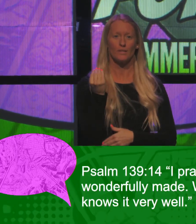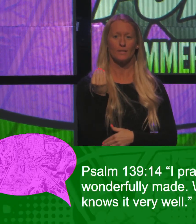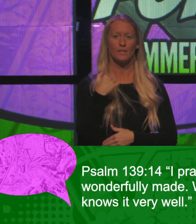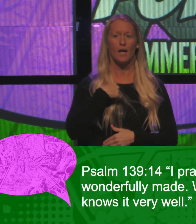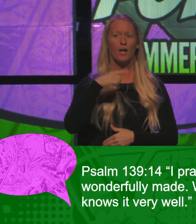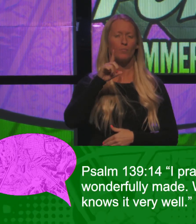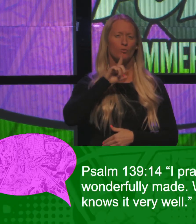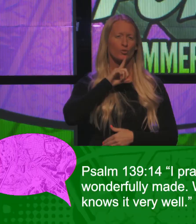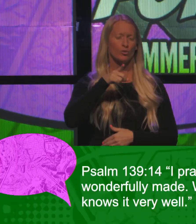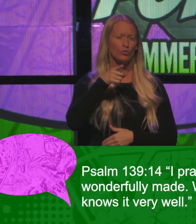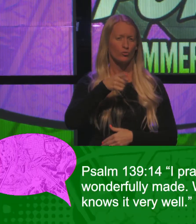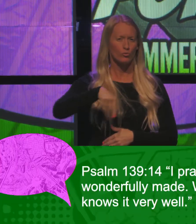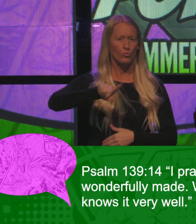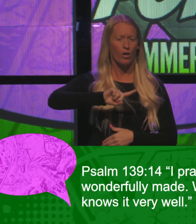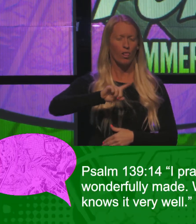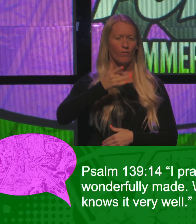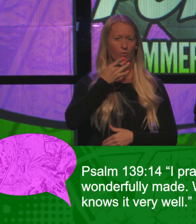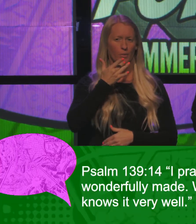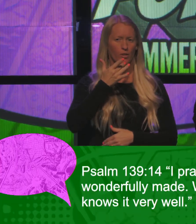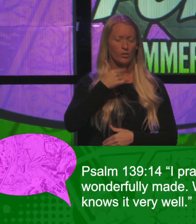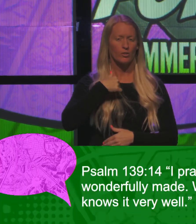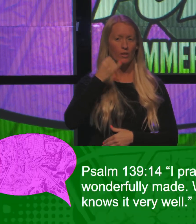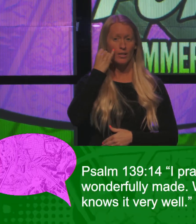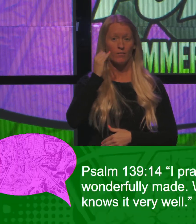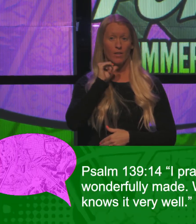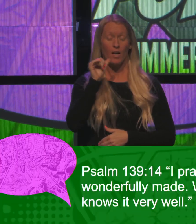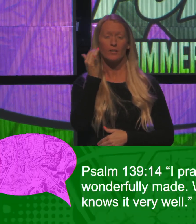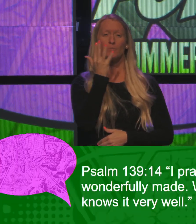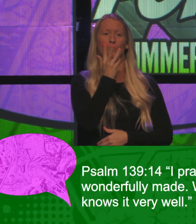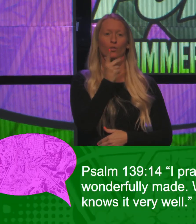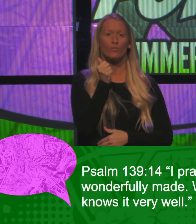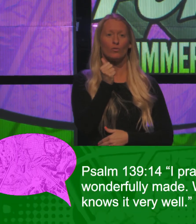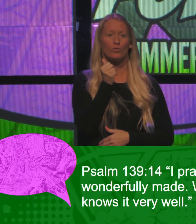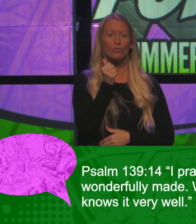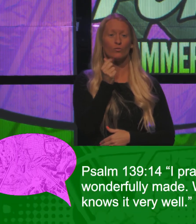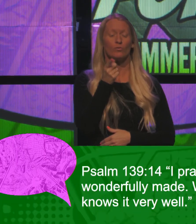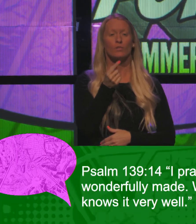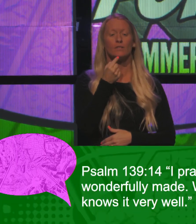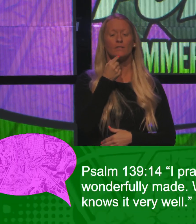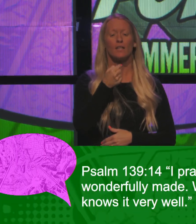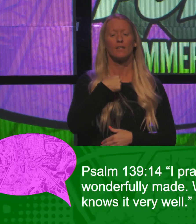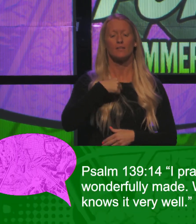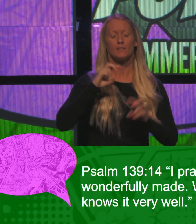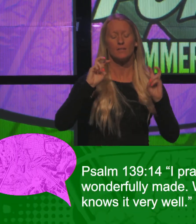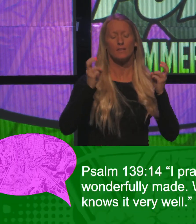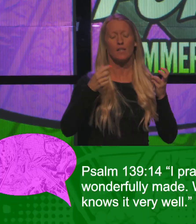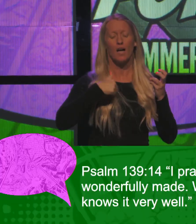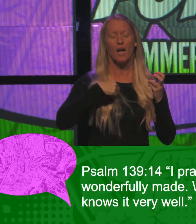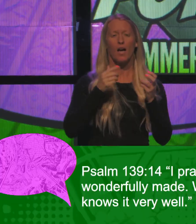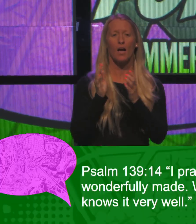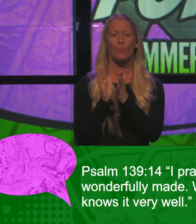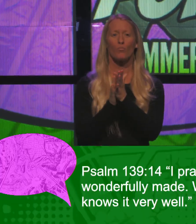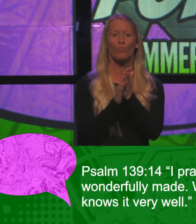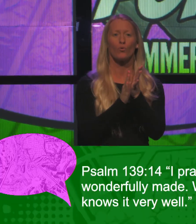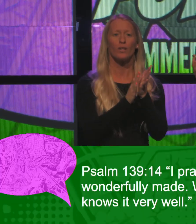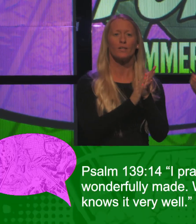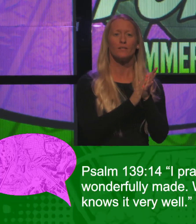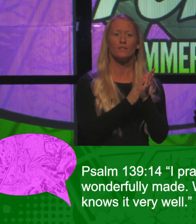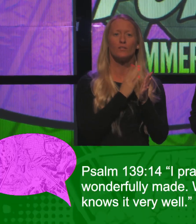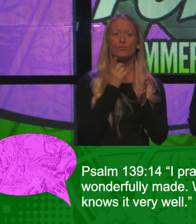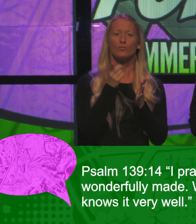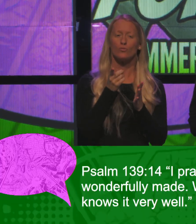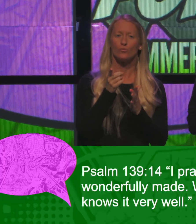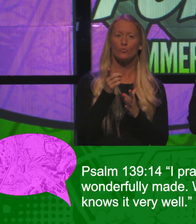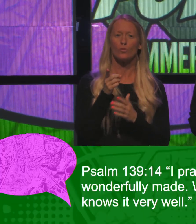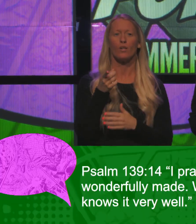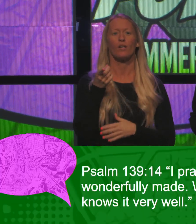If not, it's a beautiful one. Psalms 139, verse 14 says, I praise you, David potentially